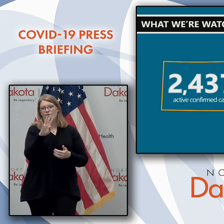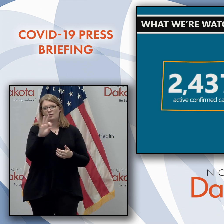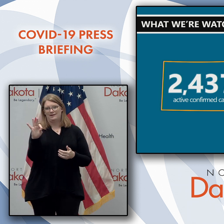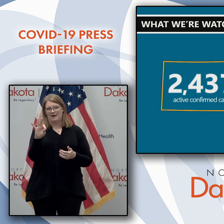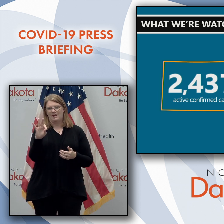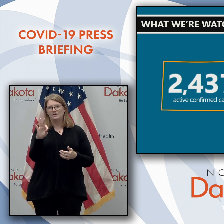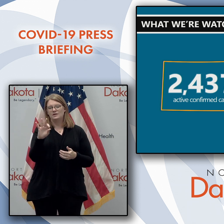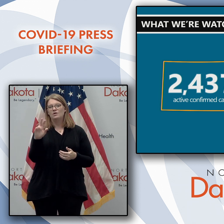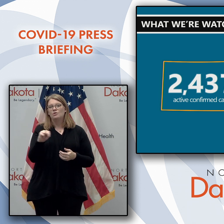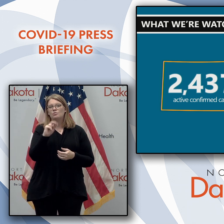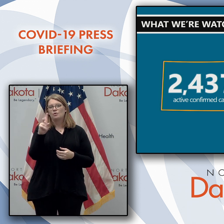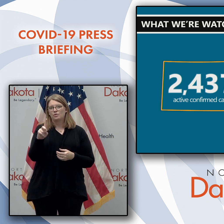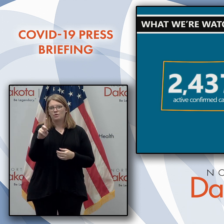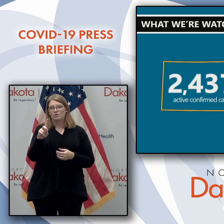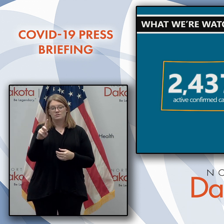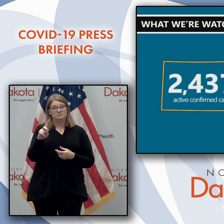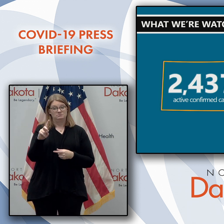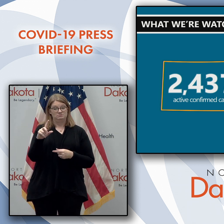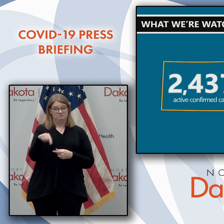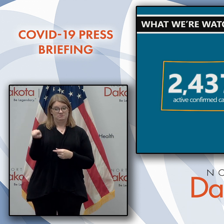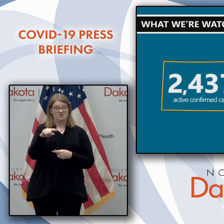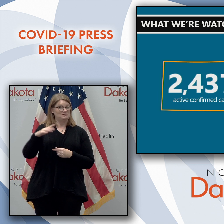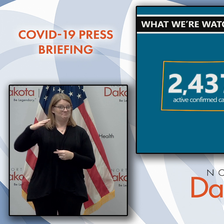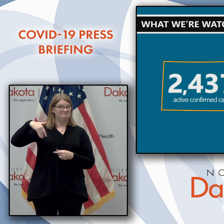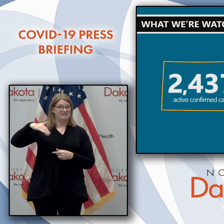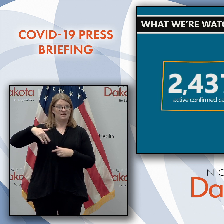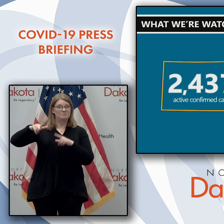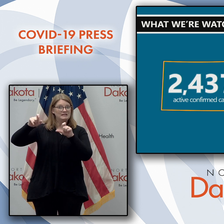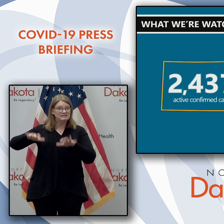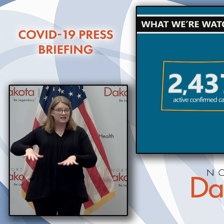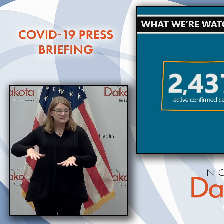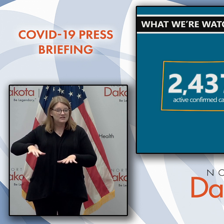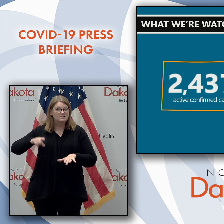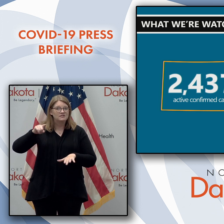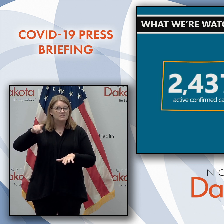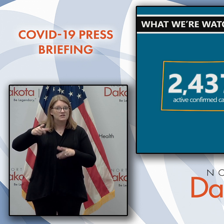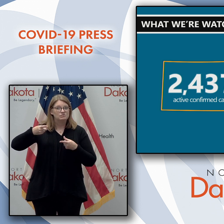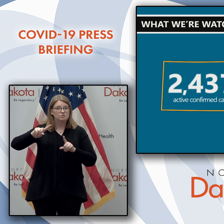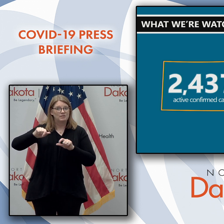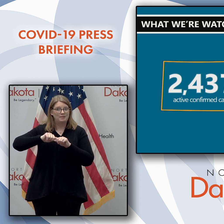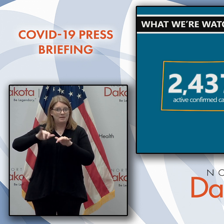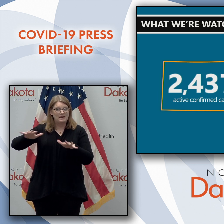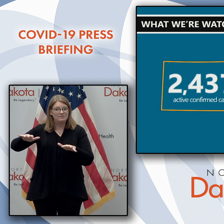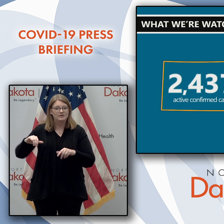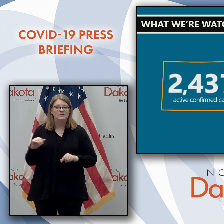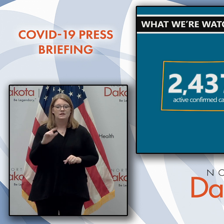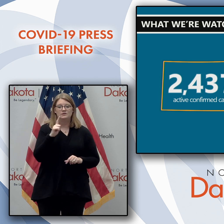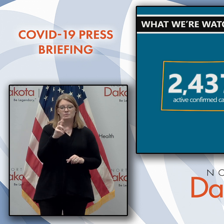10,149 North Dakotans who had not been tested at any time prior during the pandemic, and